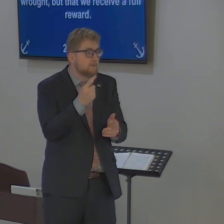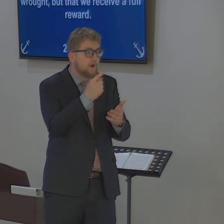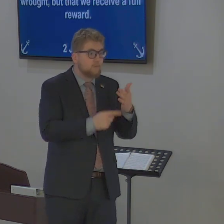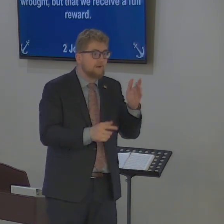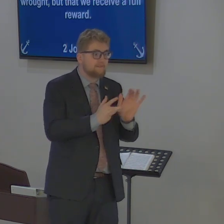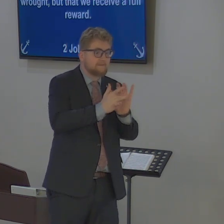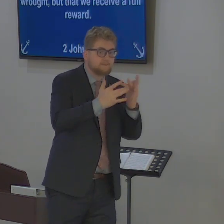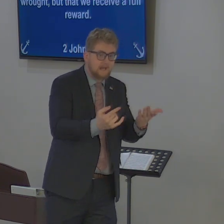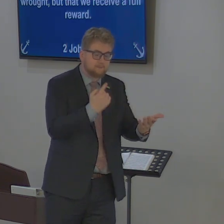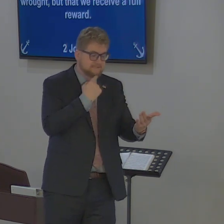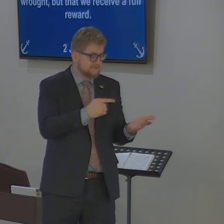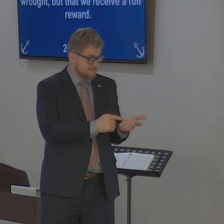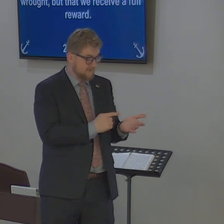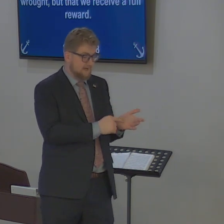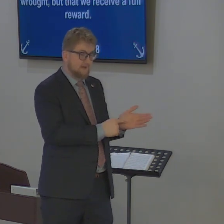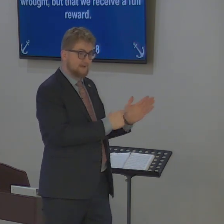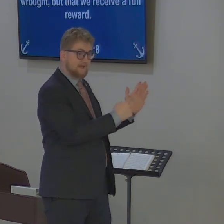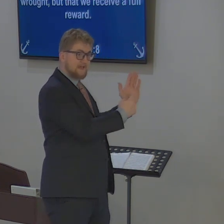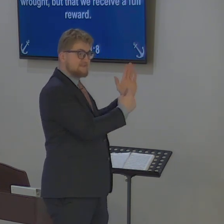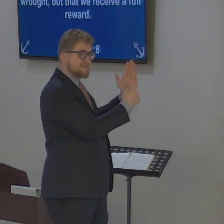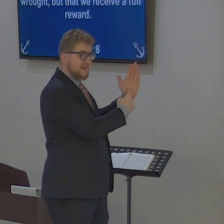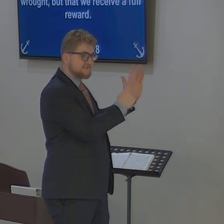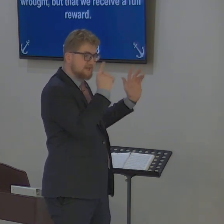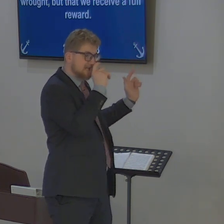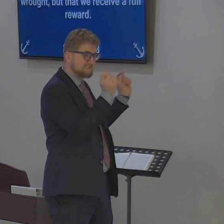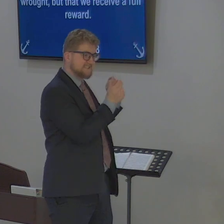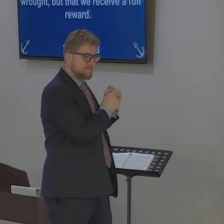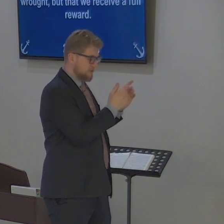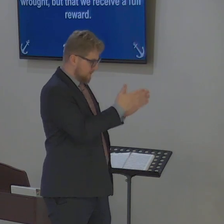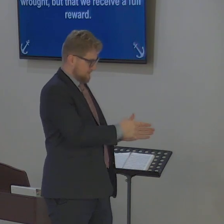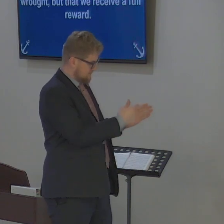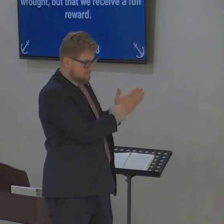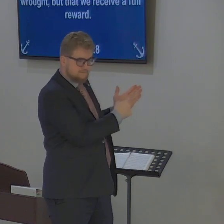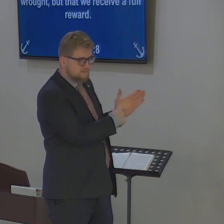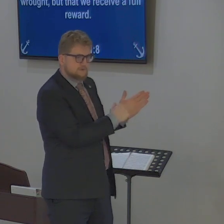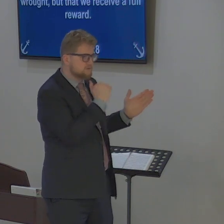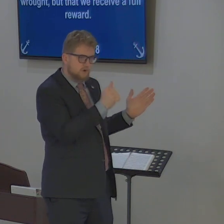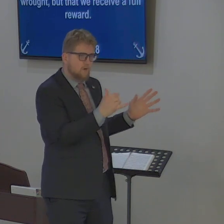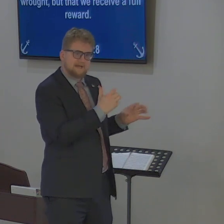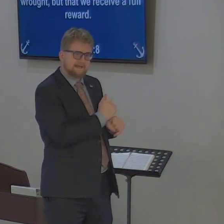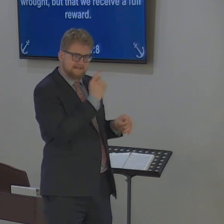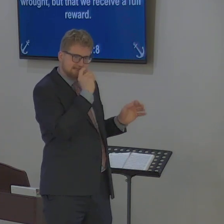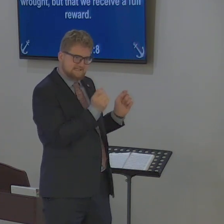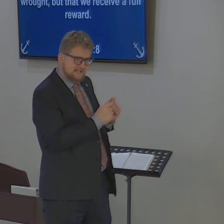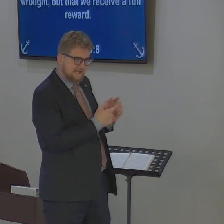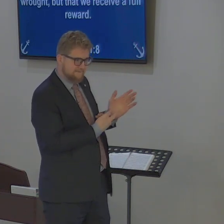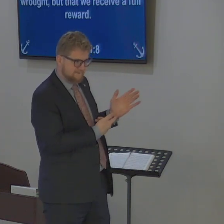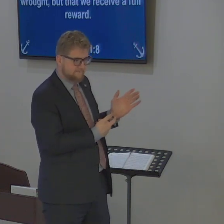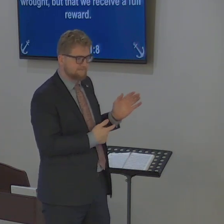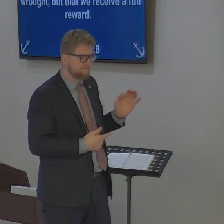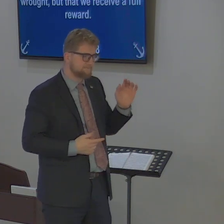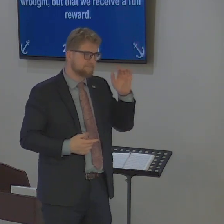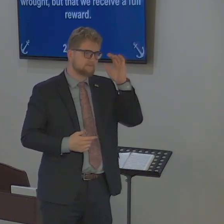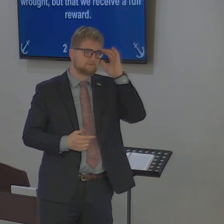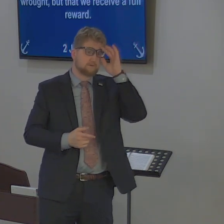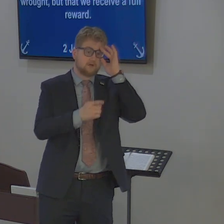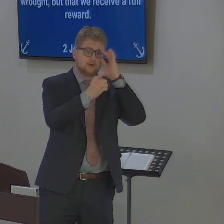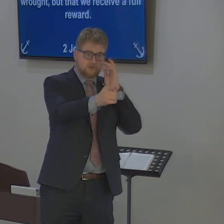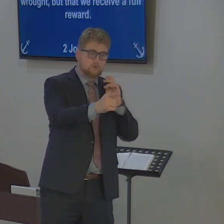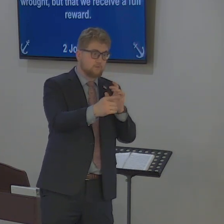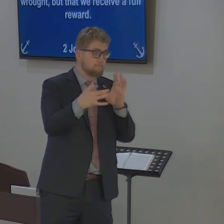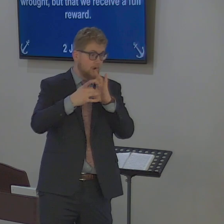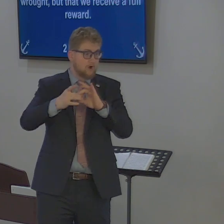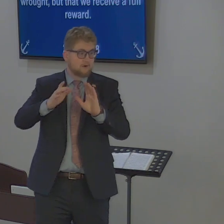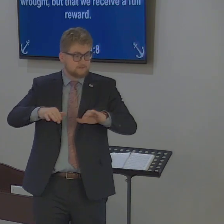the deceivers so that we don't get deceived. Remember who you are and what you are as a child of God. You're victorious. You're an